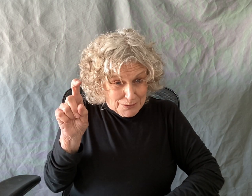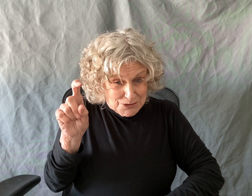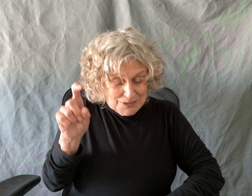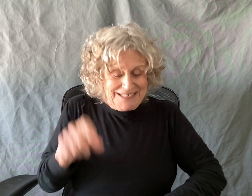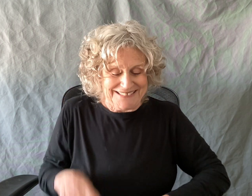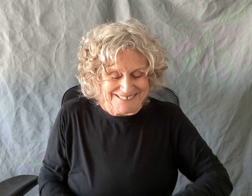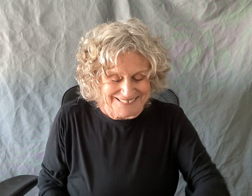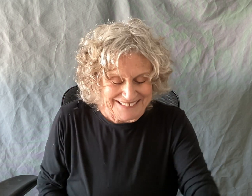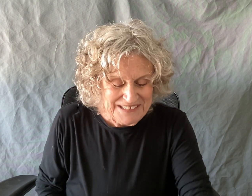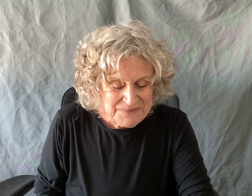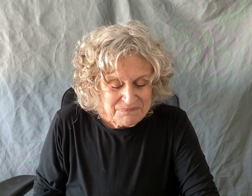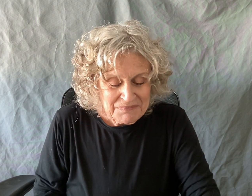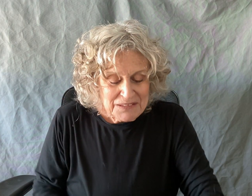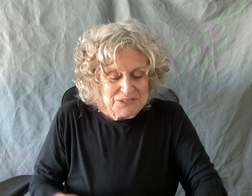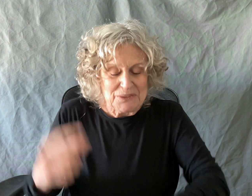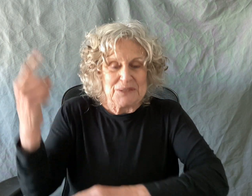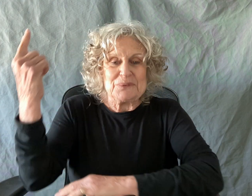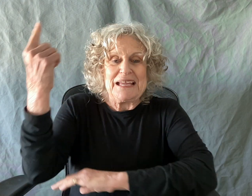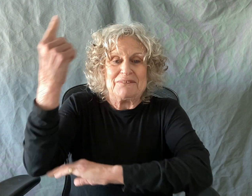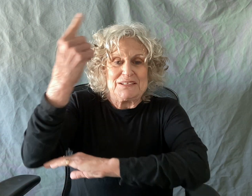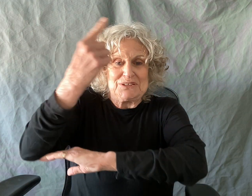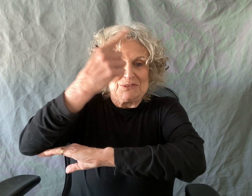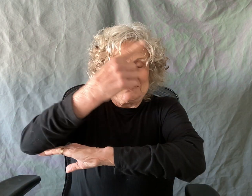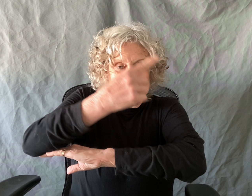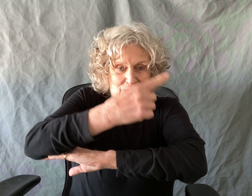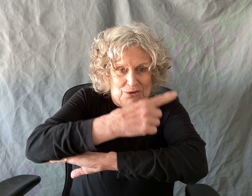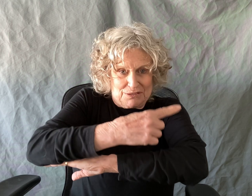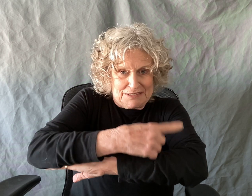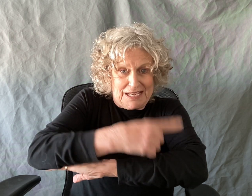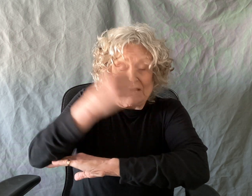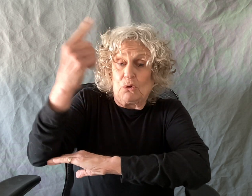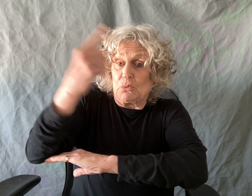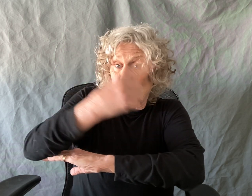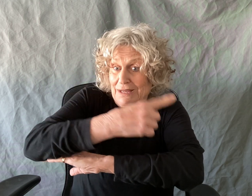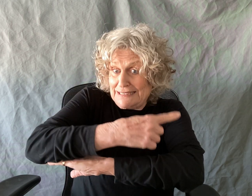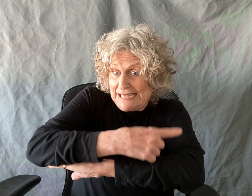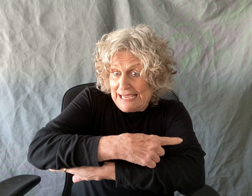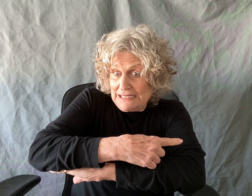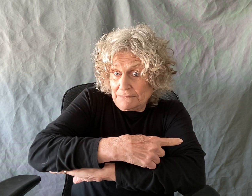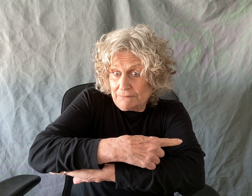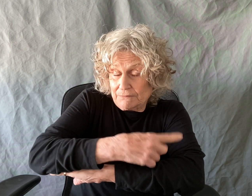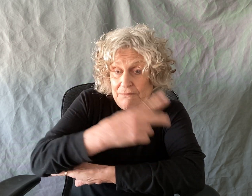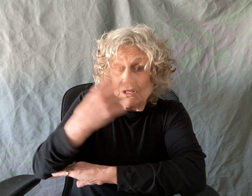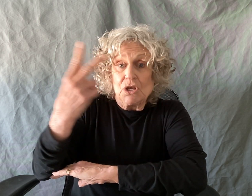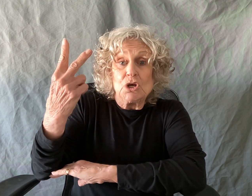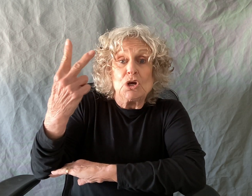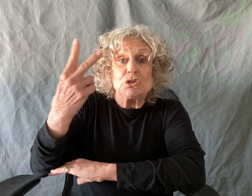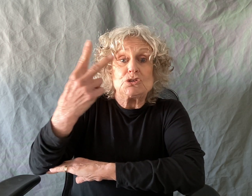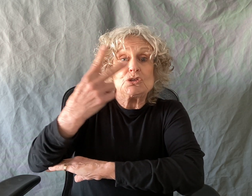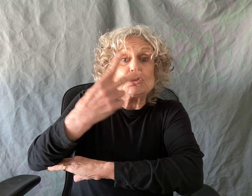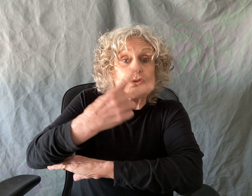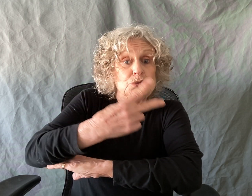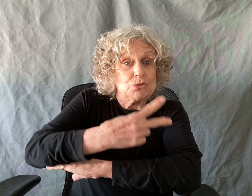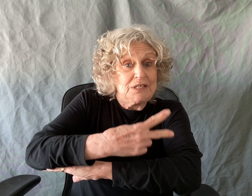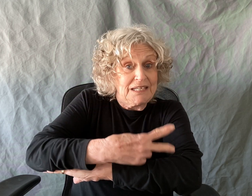question? So here we have, I showed you this all day, or 1 day, 2